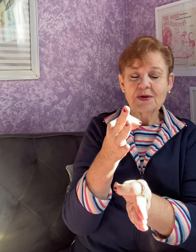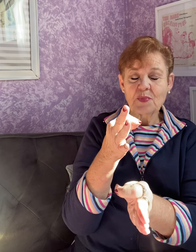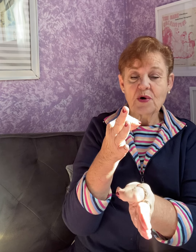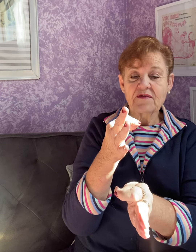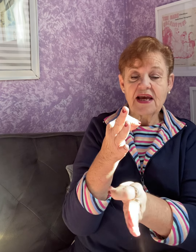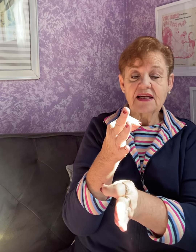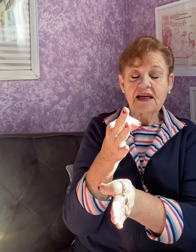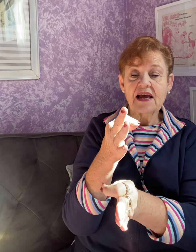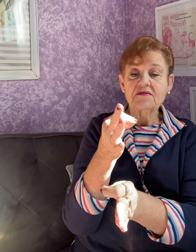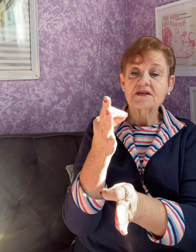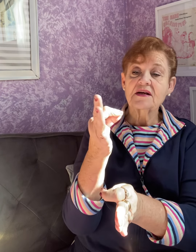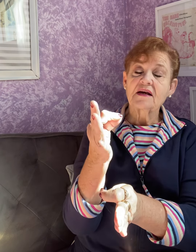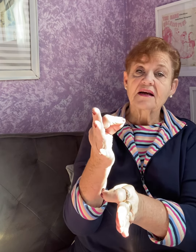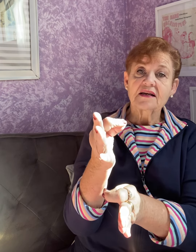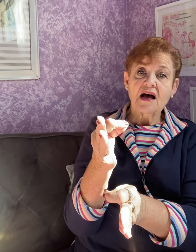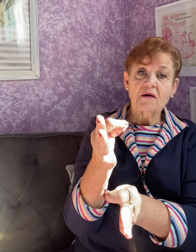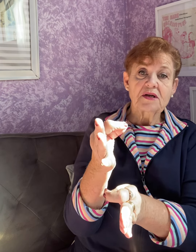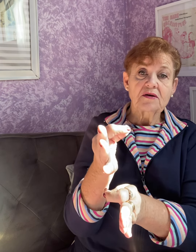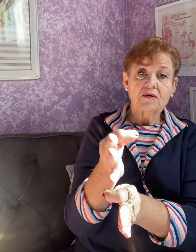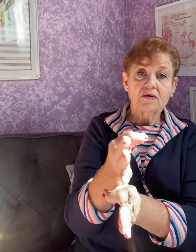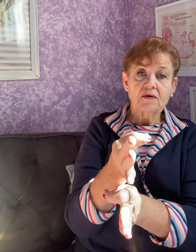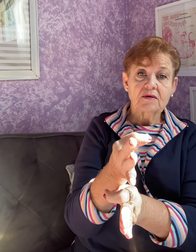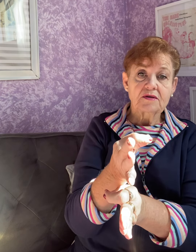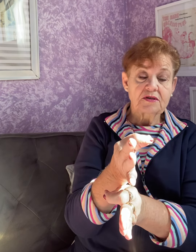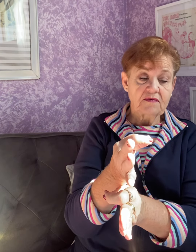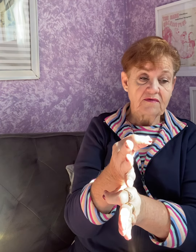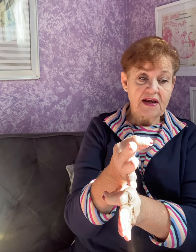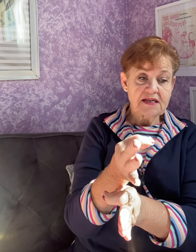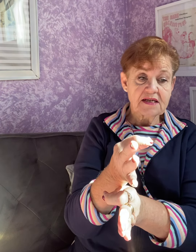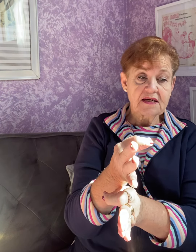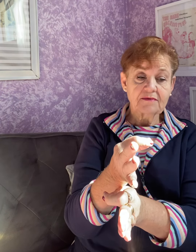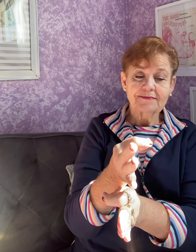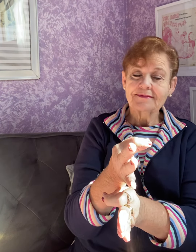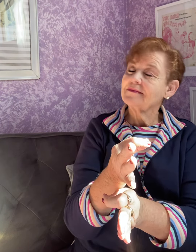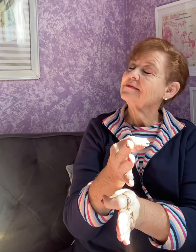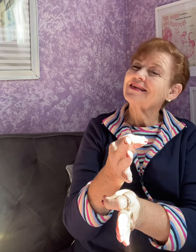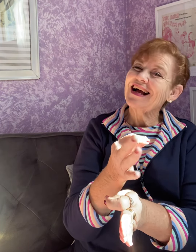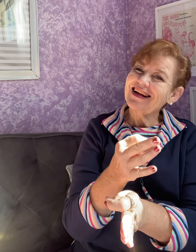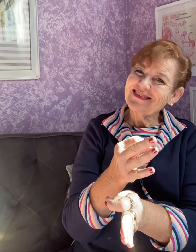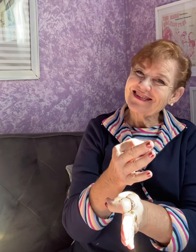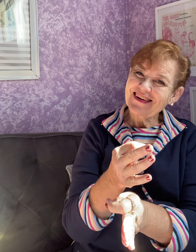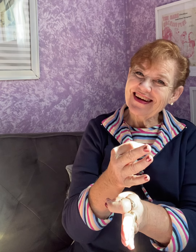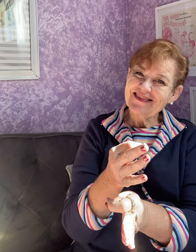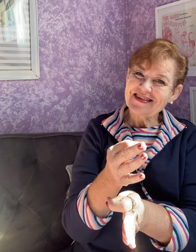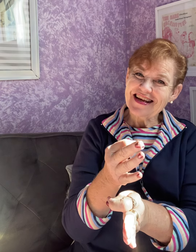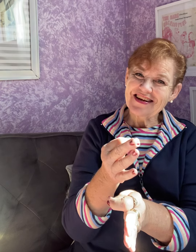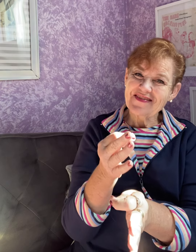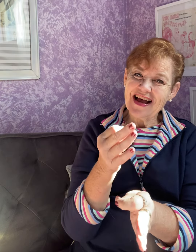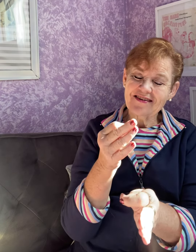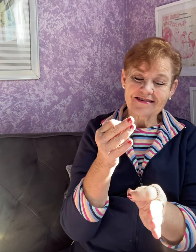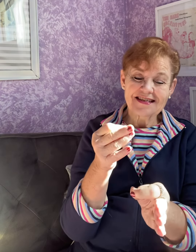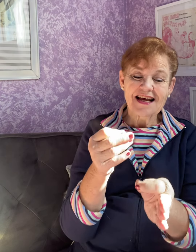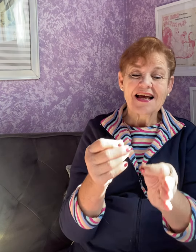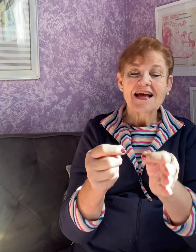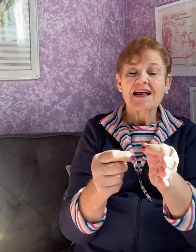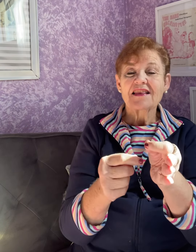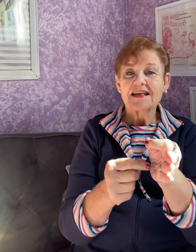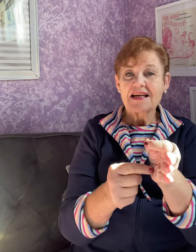supportive hand left, dominant facing, I'm sorry, I'm saying it backwards. The